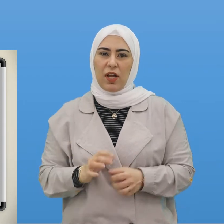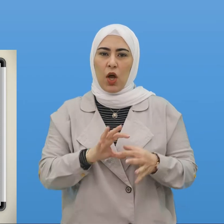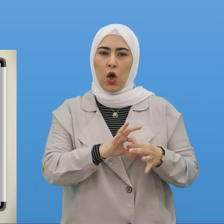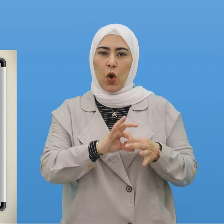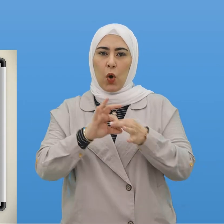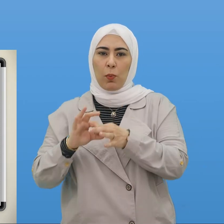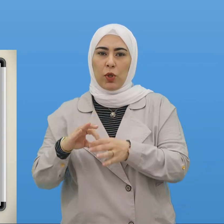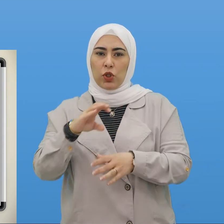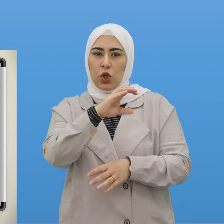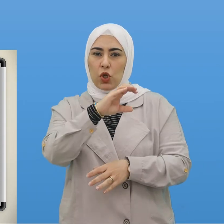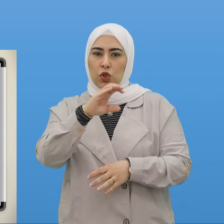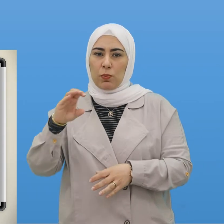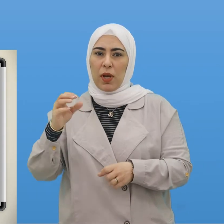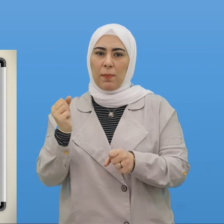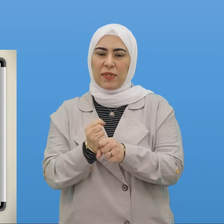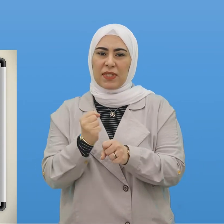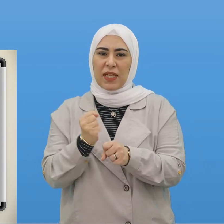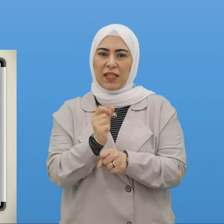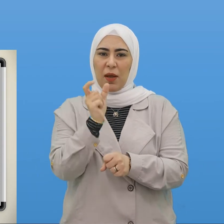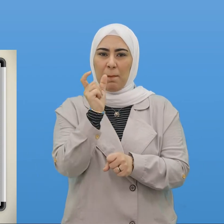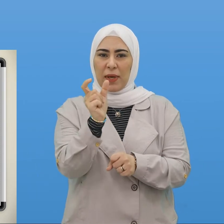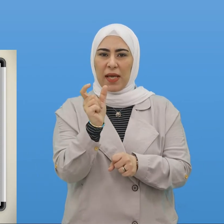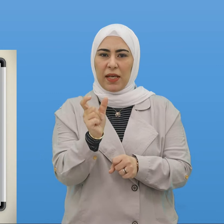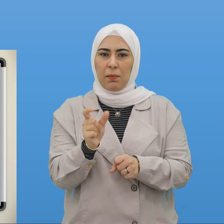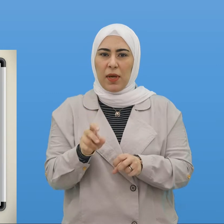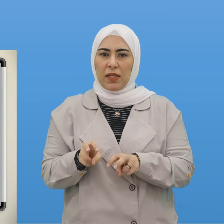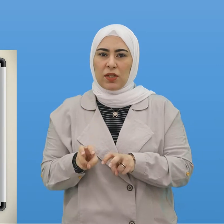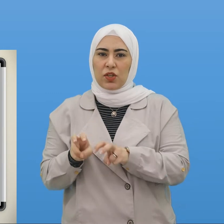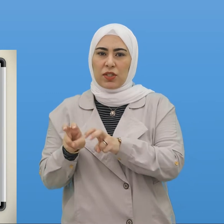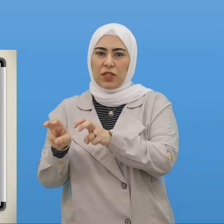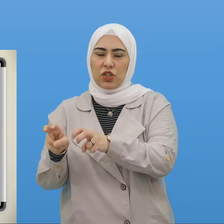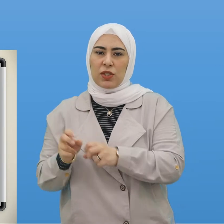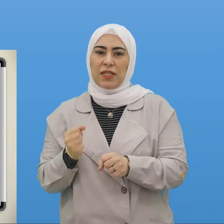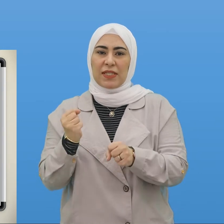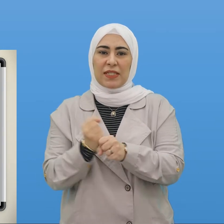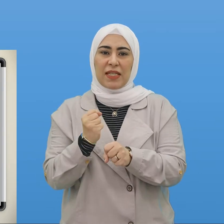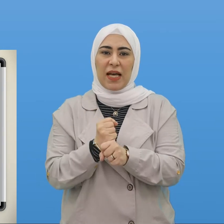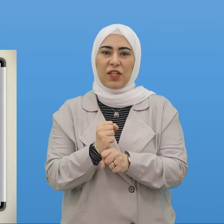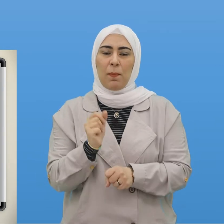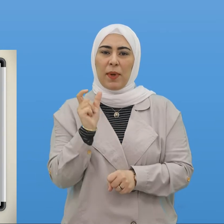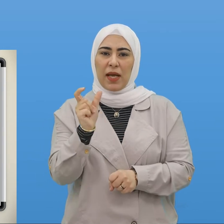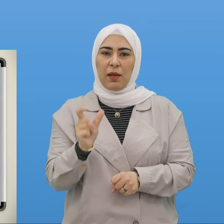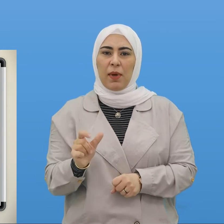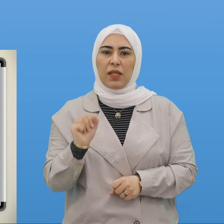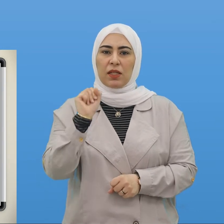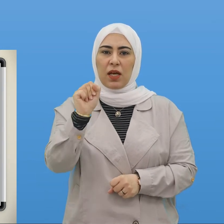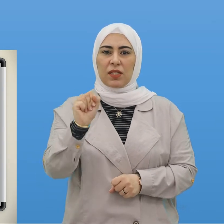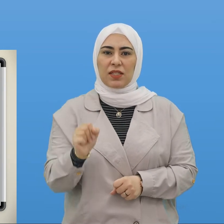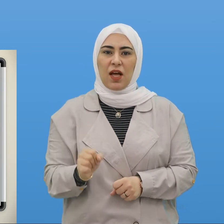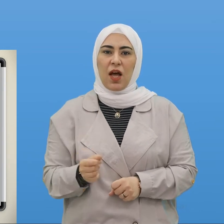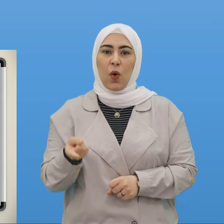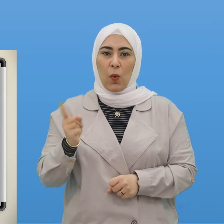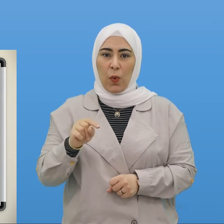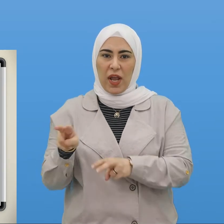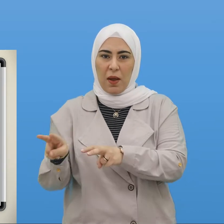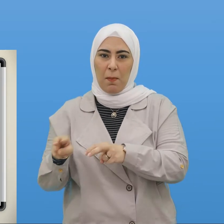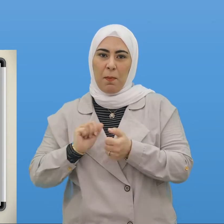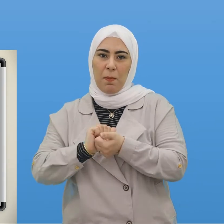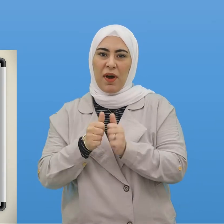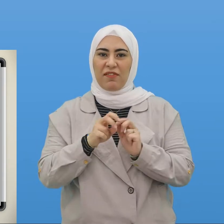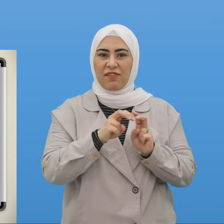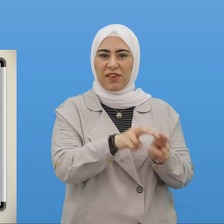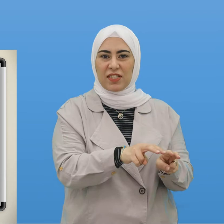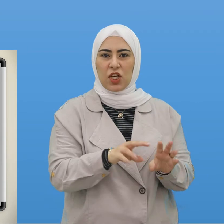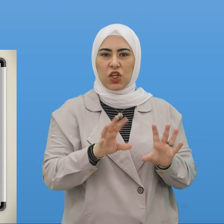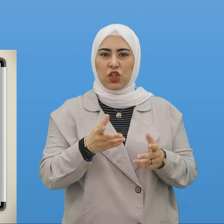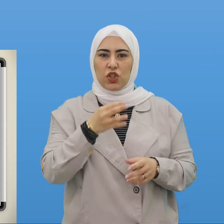connectors, like in addition, moreover. Use your own words and paraphrase. What